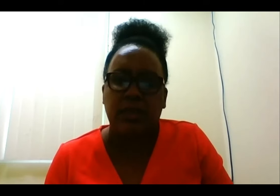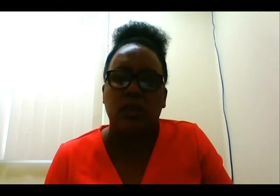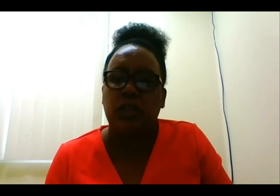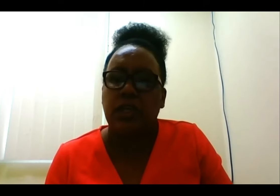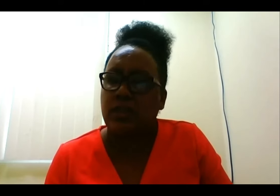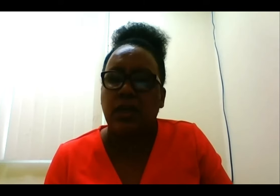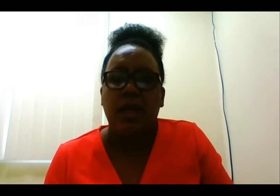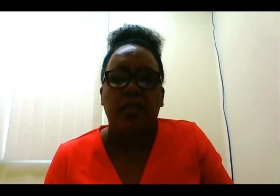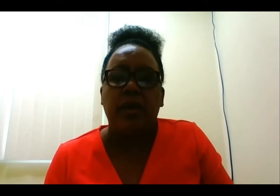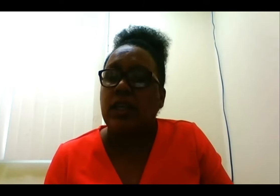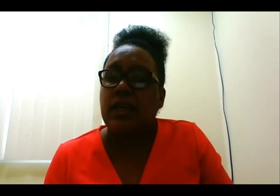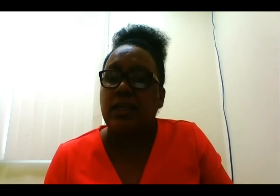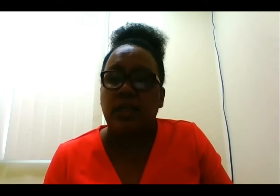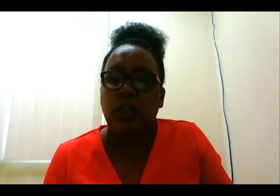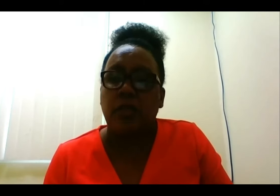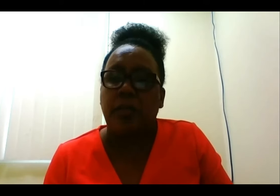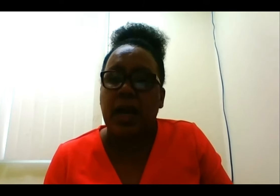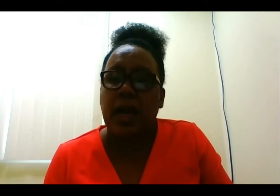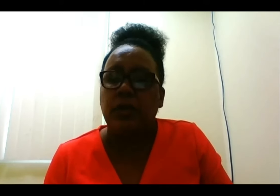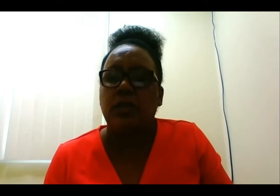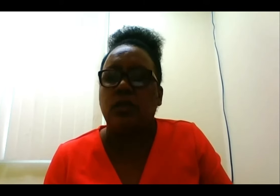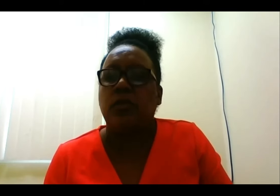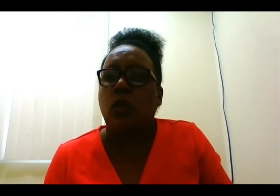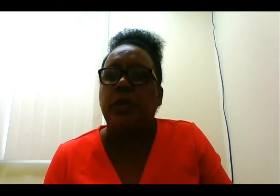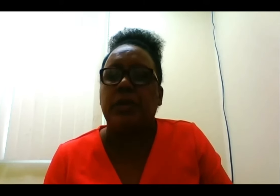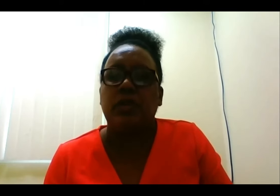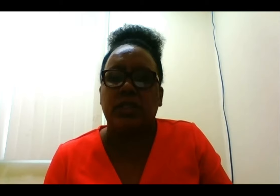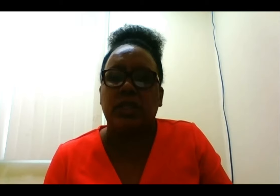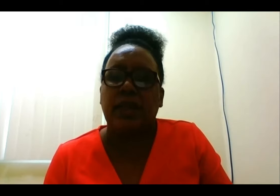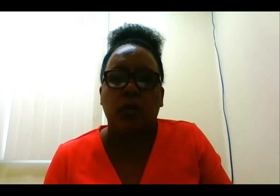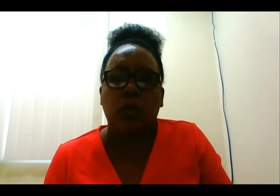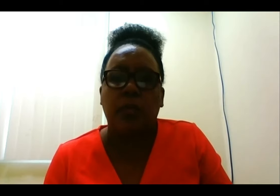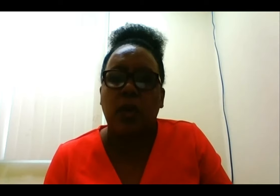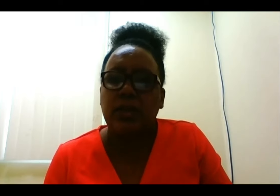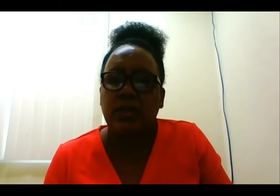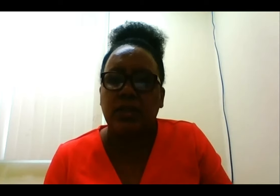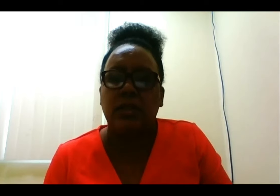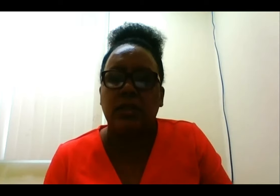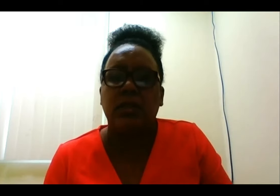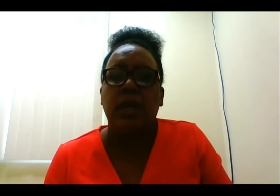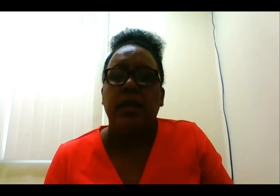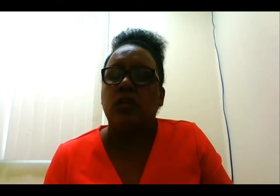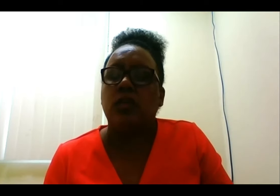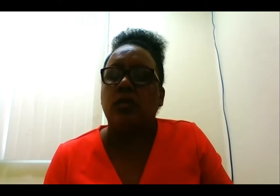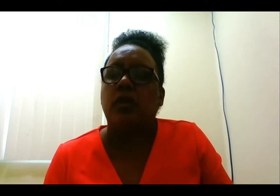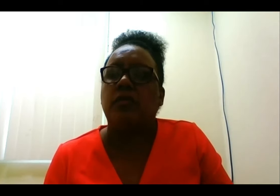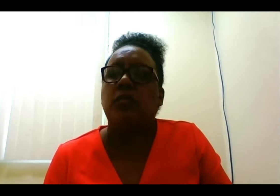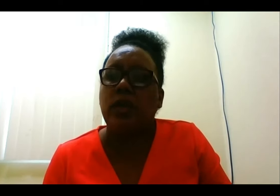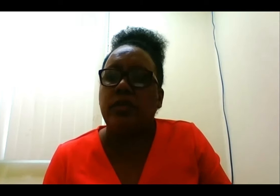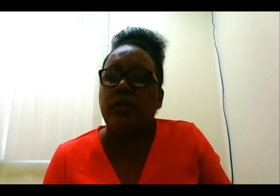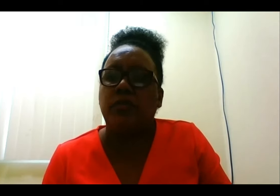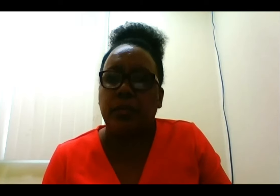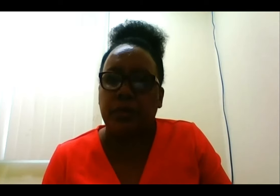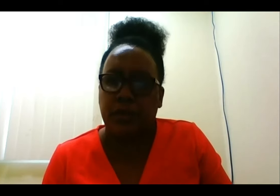which exist. There are organizational barriers in terms of now we are addressing that of our policies, in terms of having more